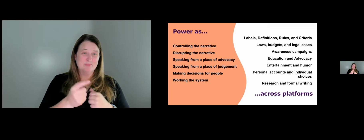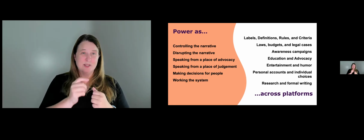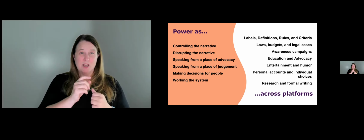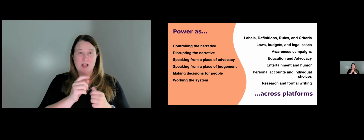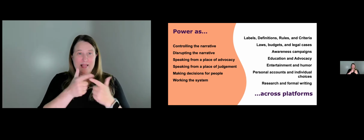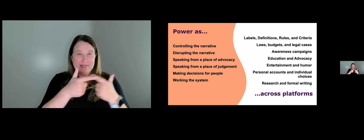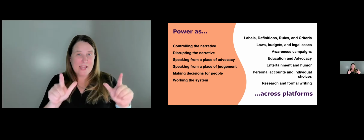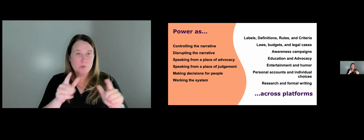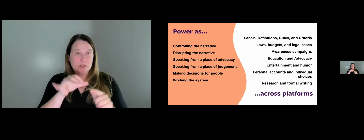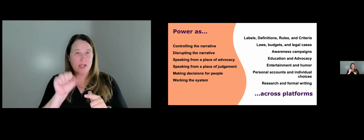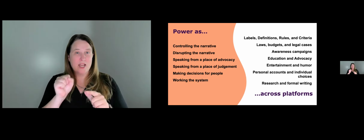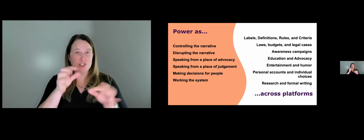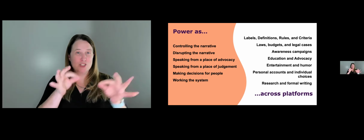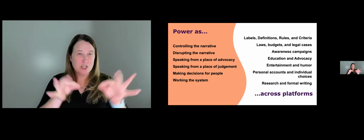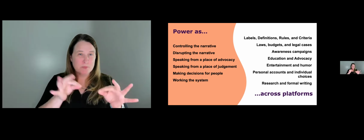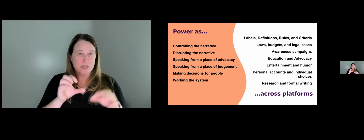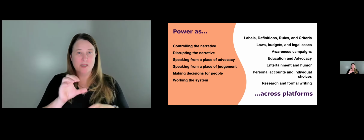judgment.